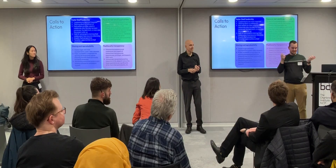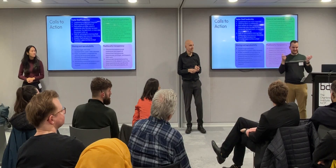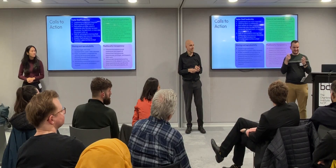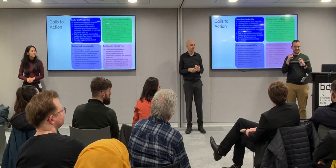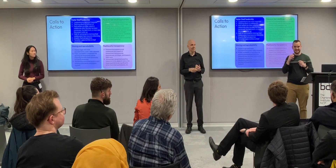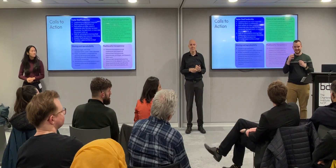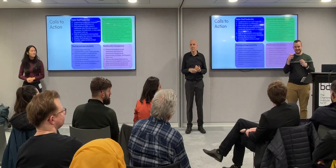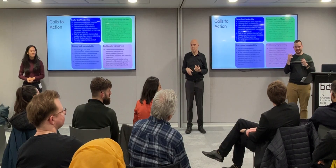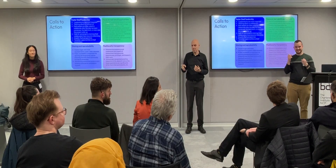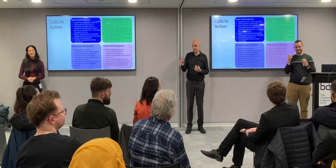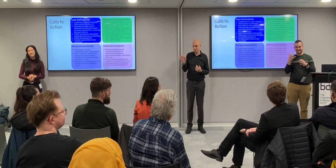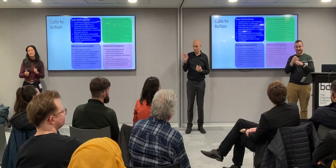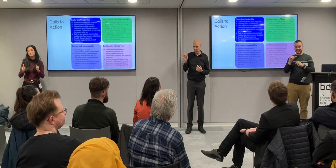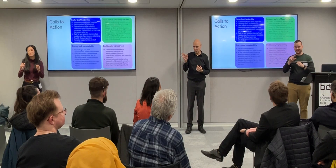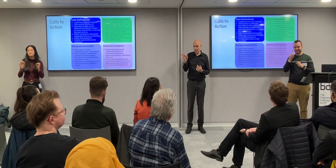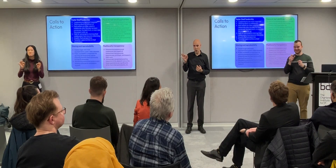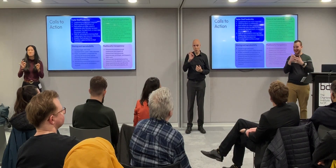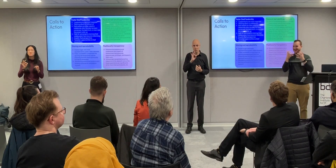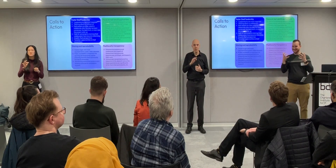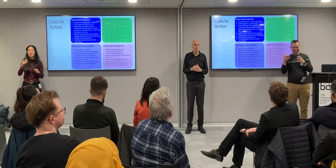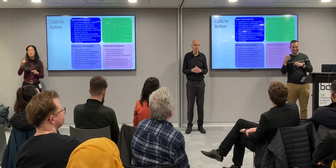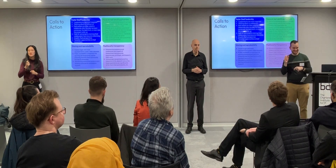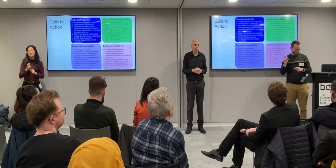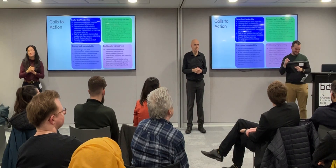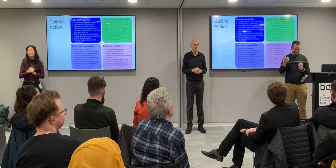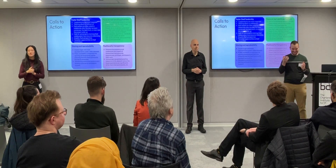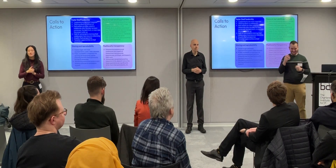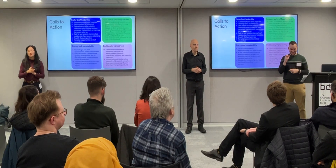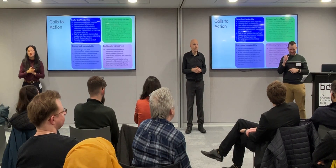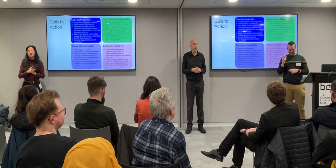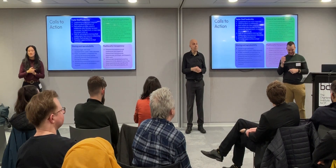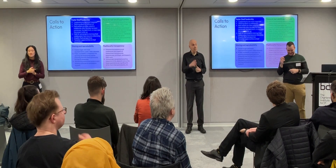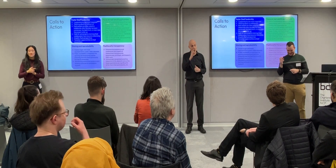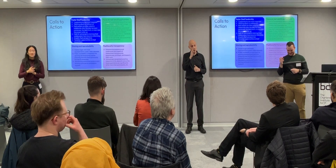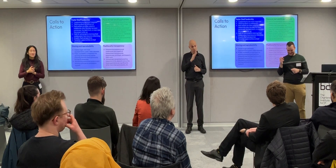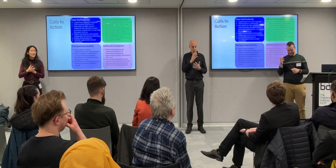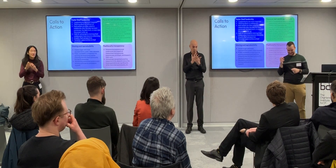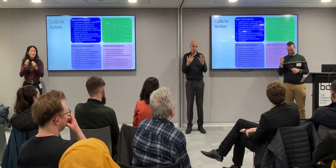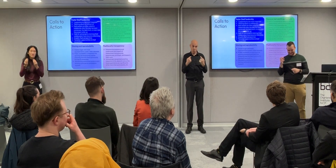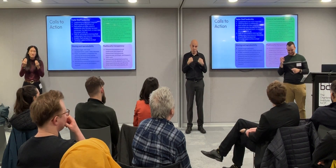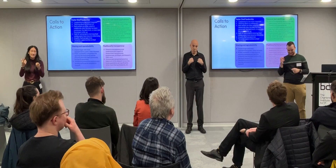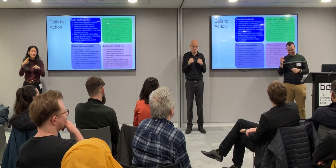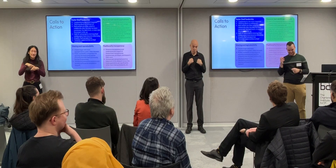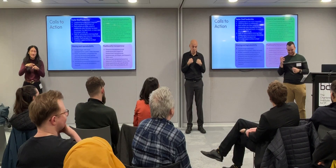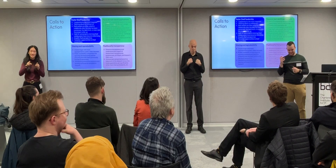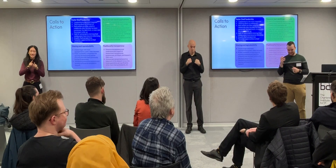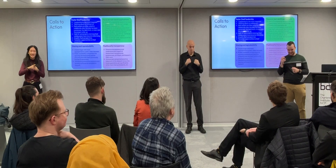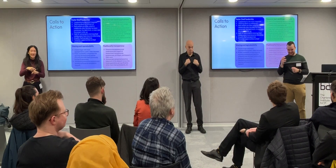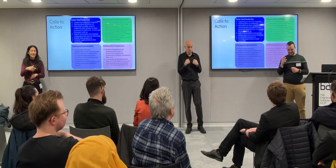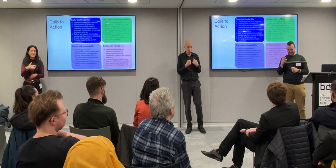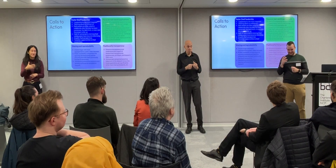Oh, that is an excellent question. And I get that question a lot, actually.